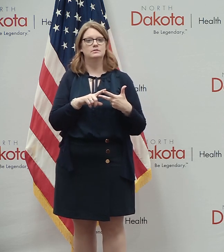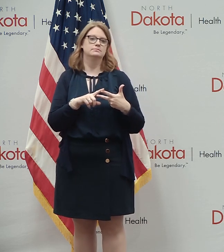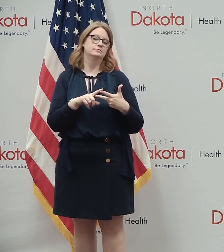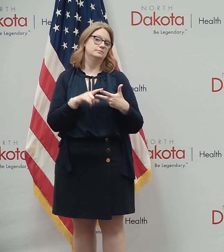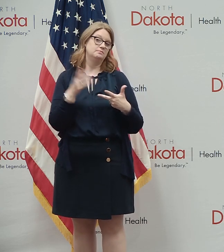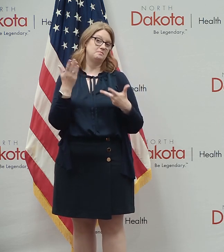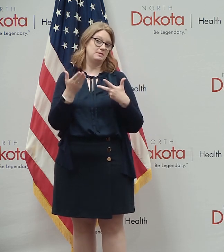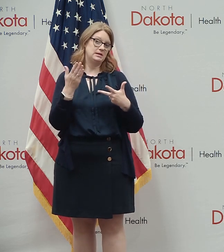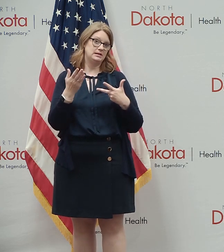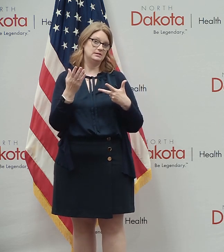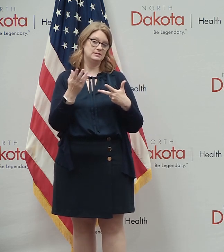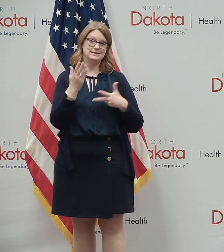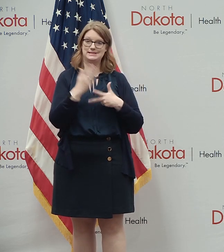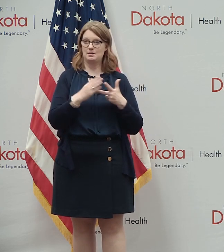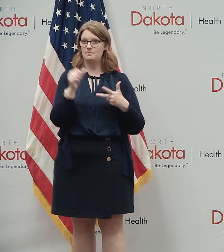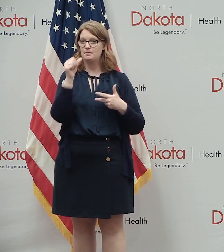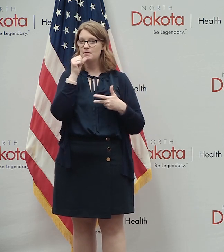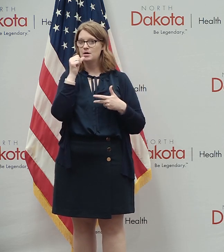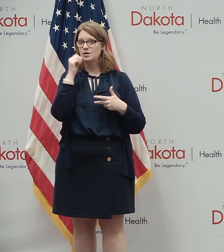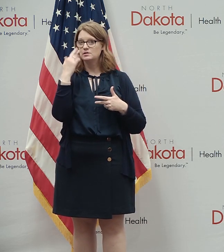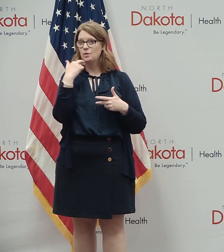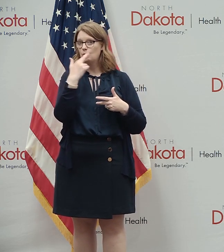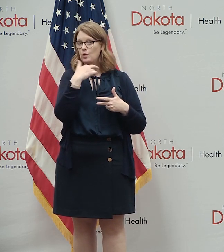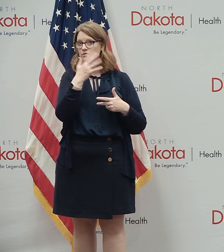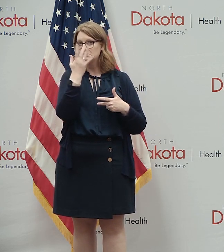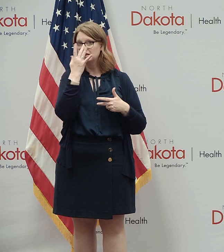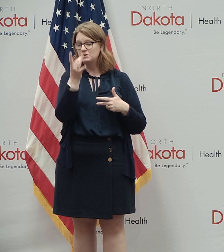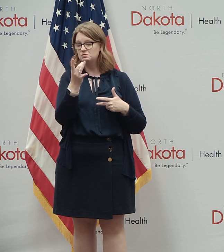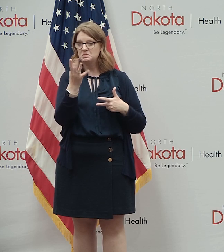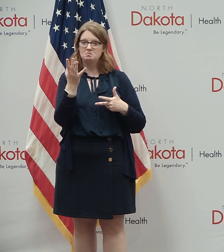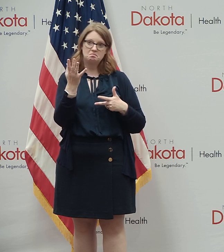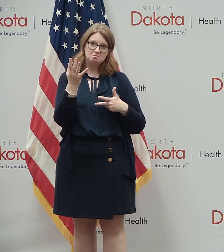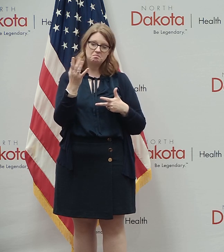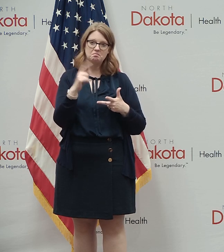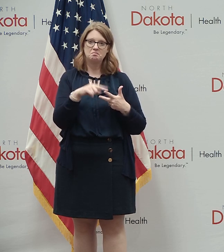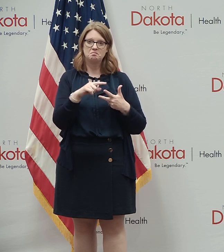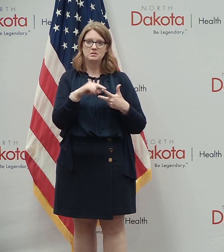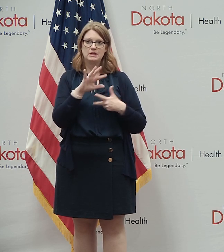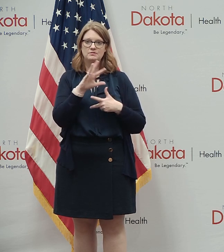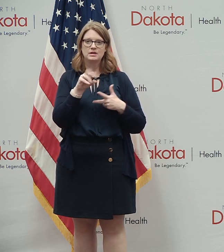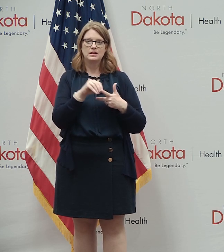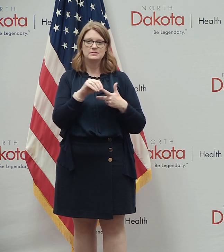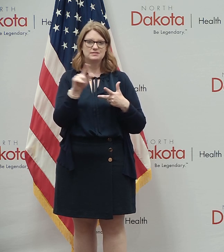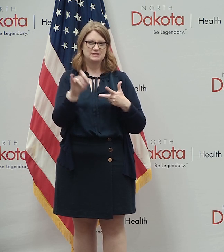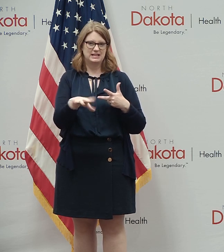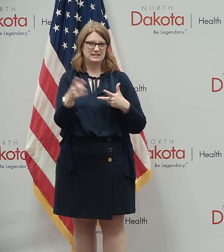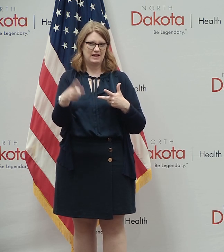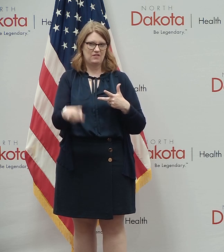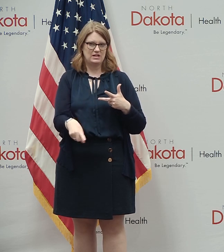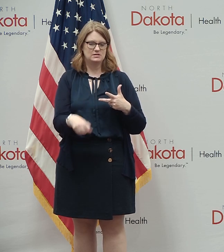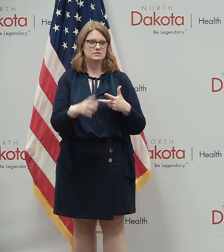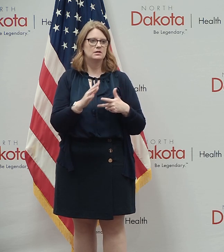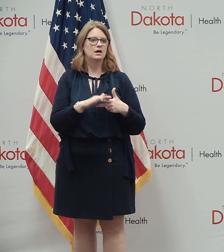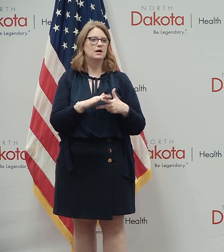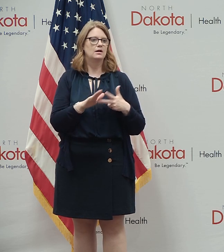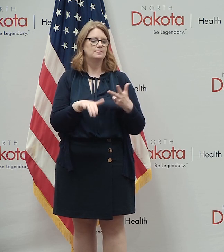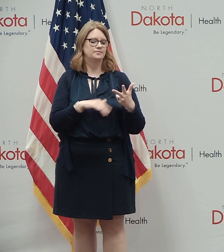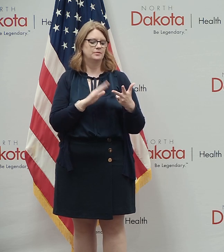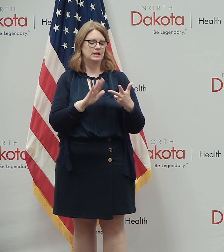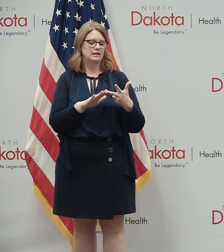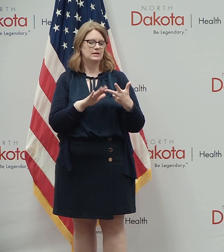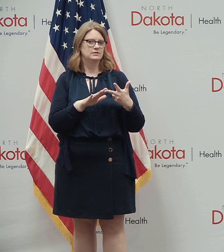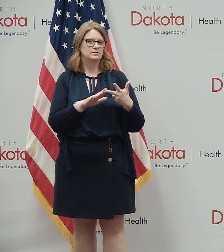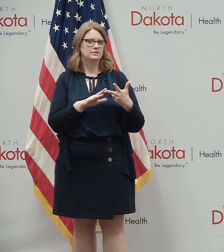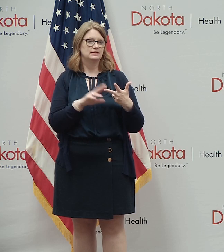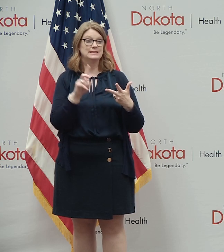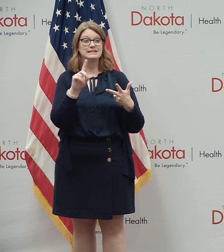we may find that there are some bars and restaurants that are interested in participating in some testing events. And then the last one,